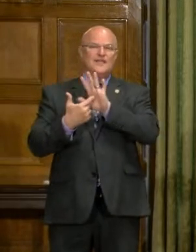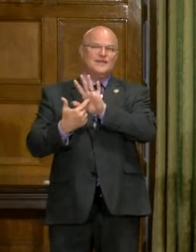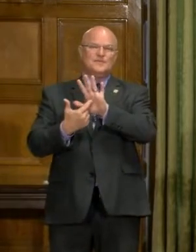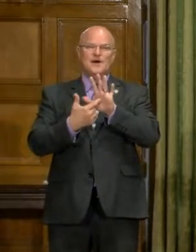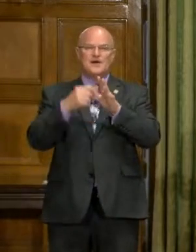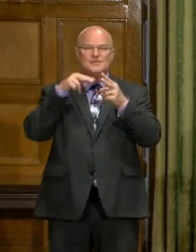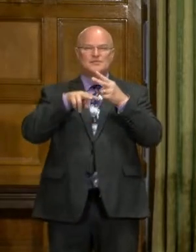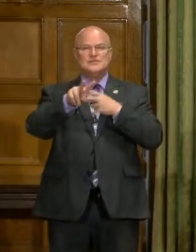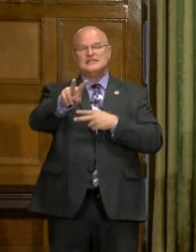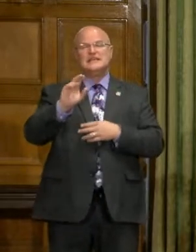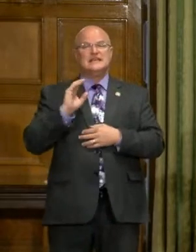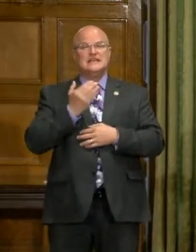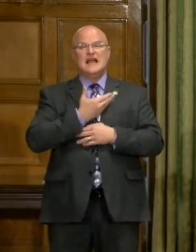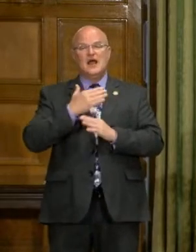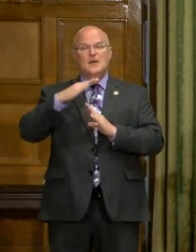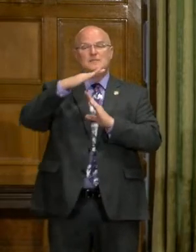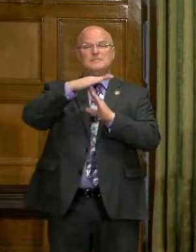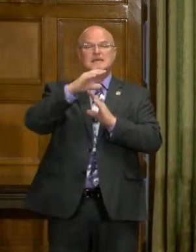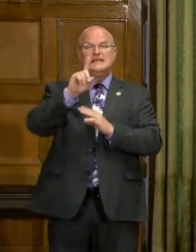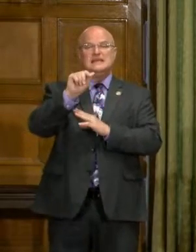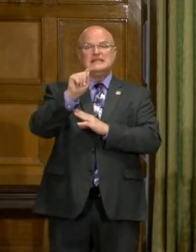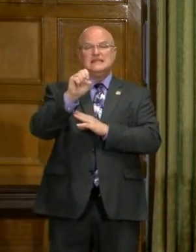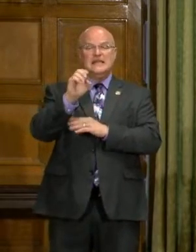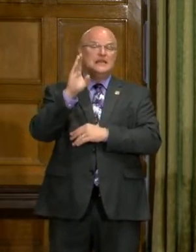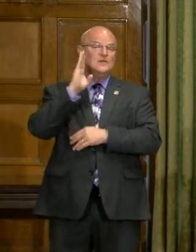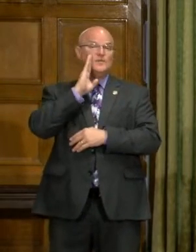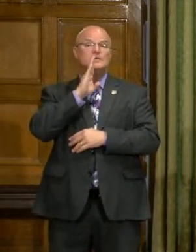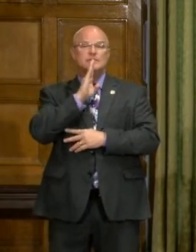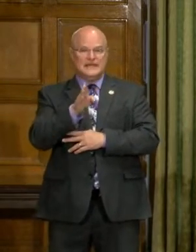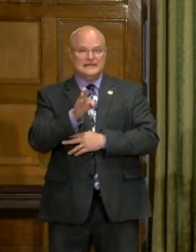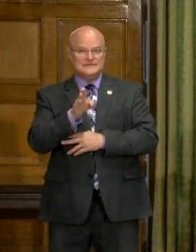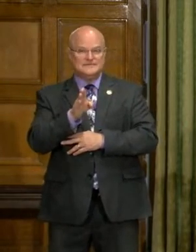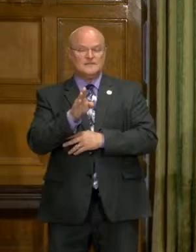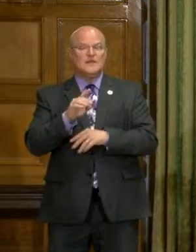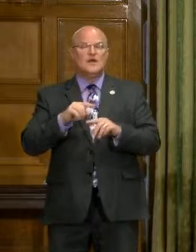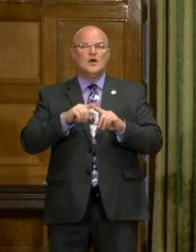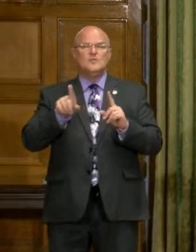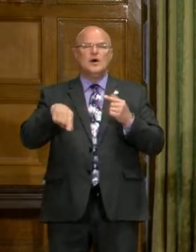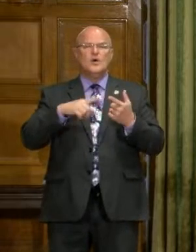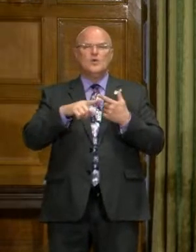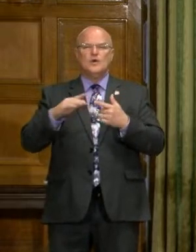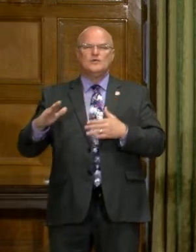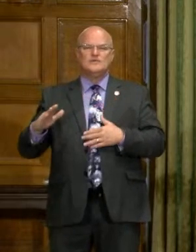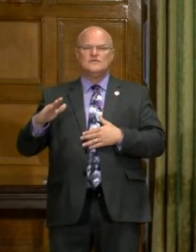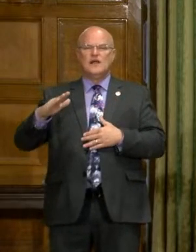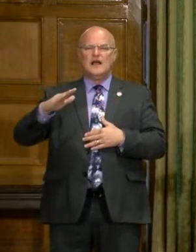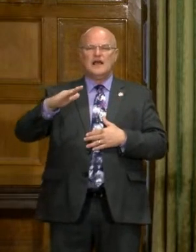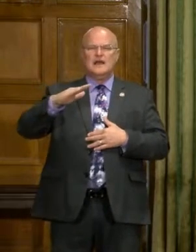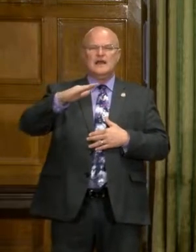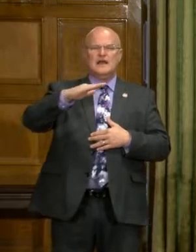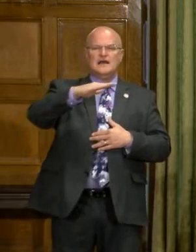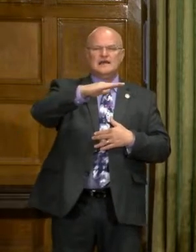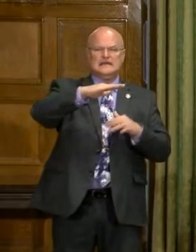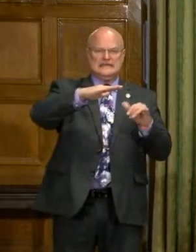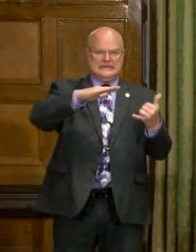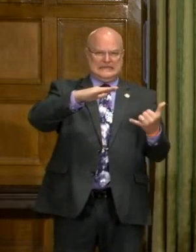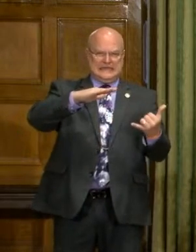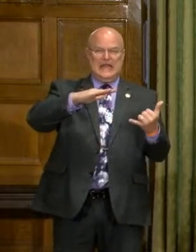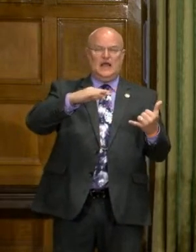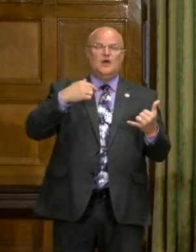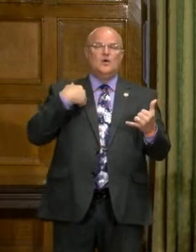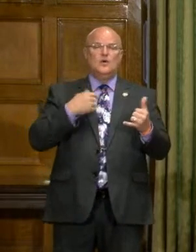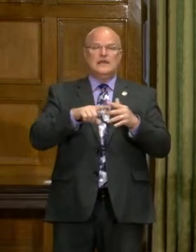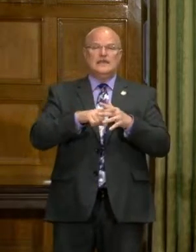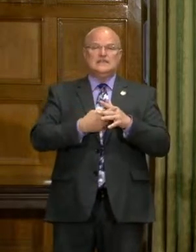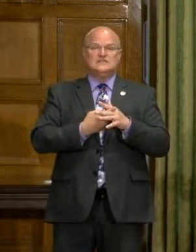models predict our peak date will be. But whenever we're flattening it like we're doing, we